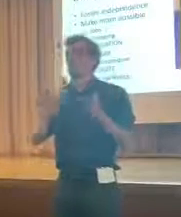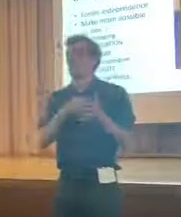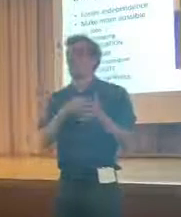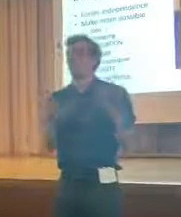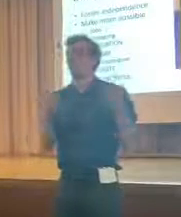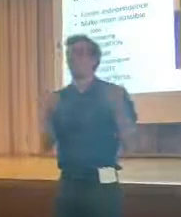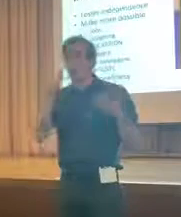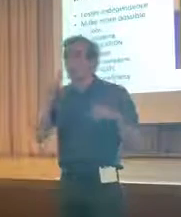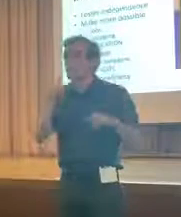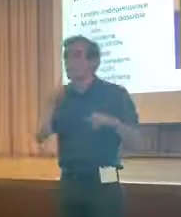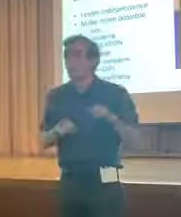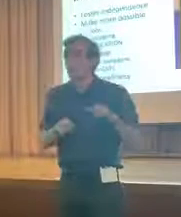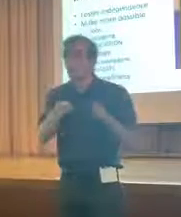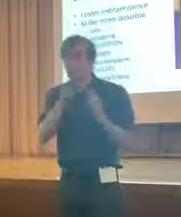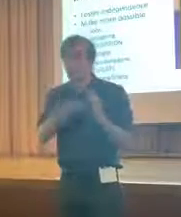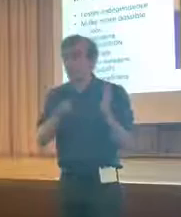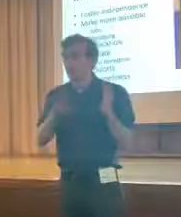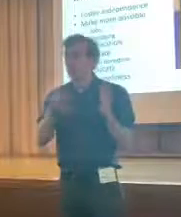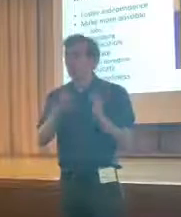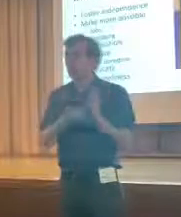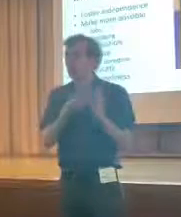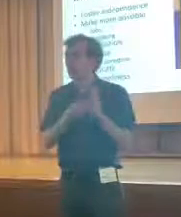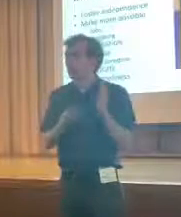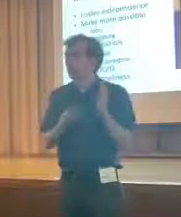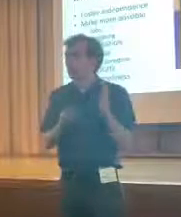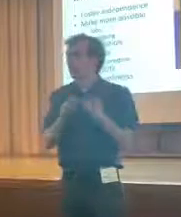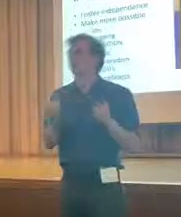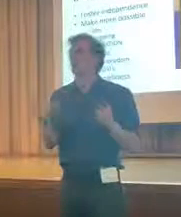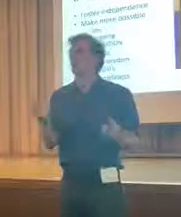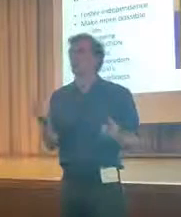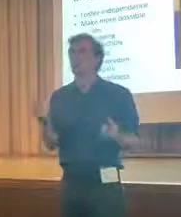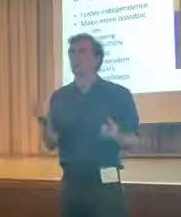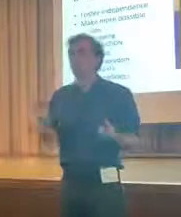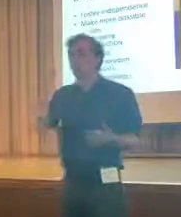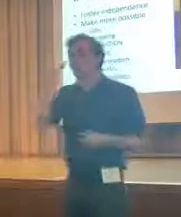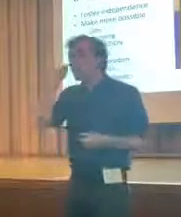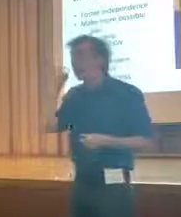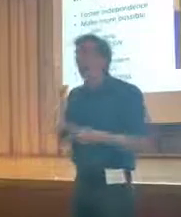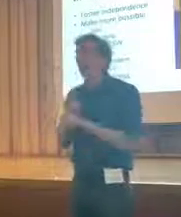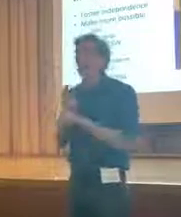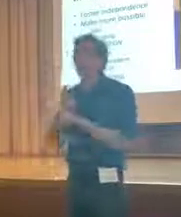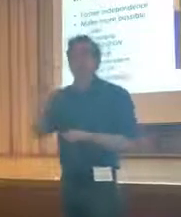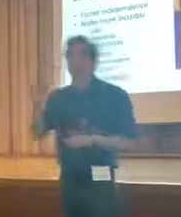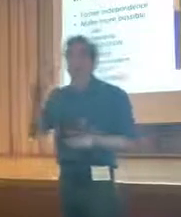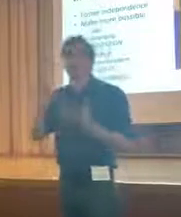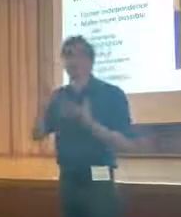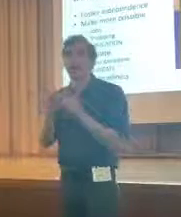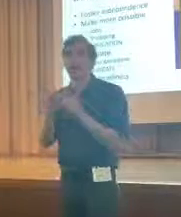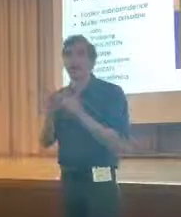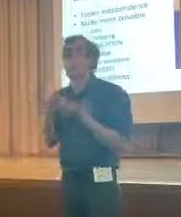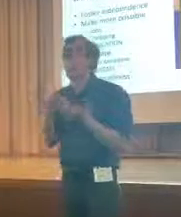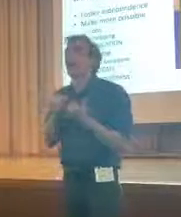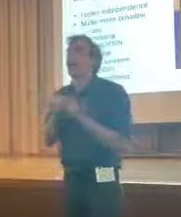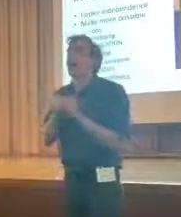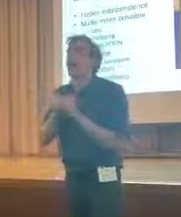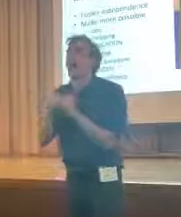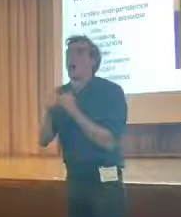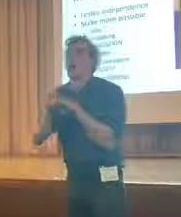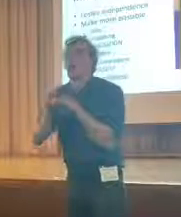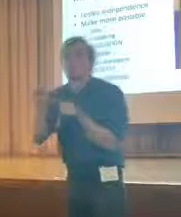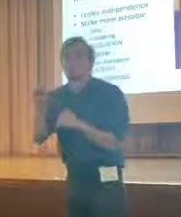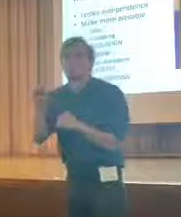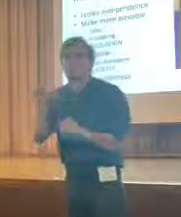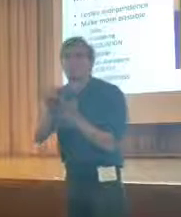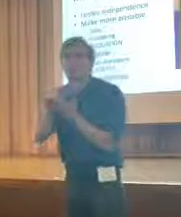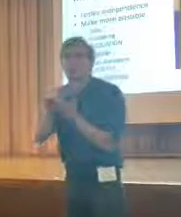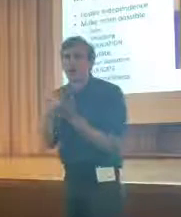bank transaction? I mean, I would have no money, because if I wasn't online, I would never make a cab. I'd spend myself